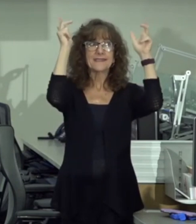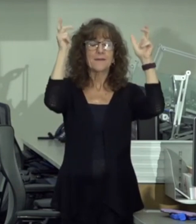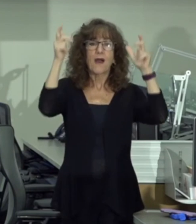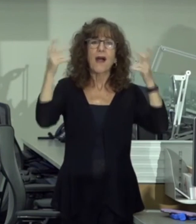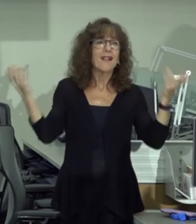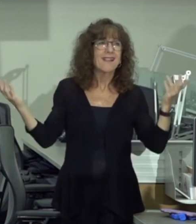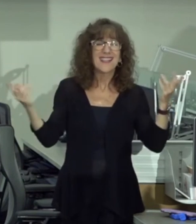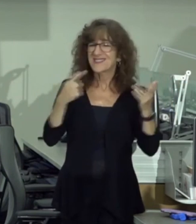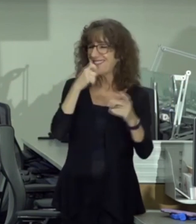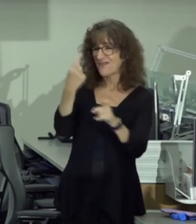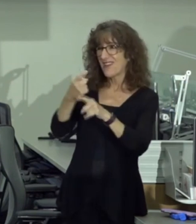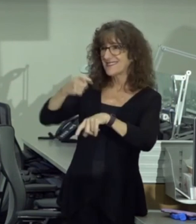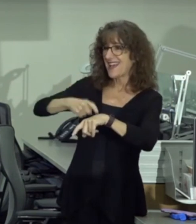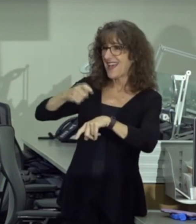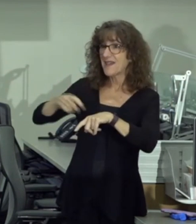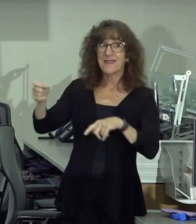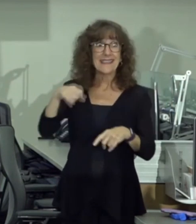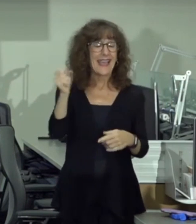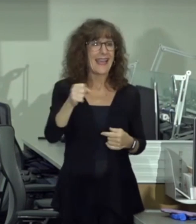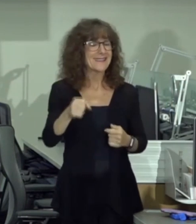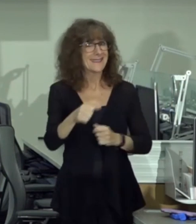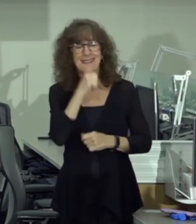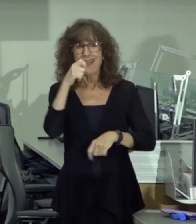you tell them this is not the right time to do it? Yeah, so you know what,